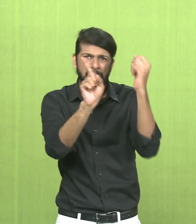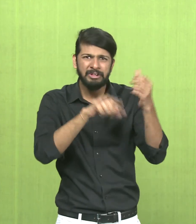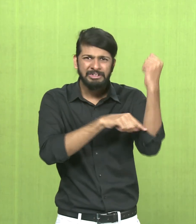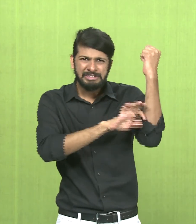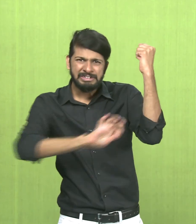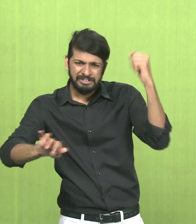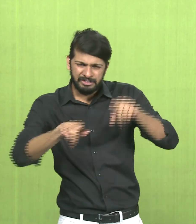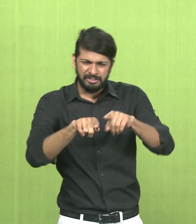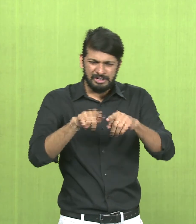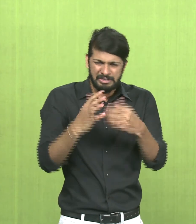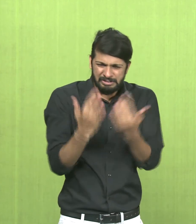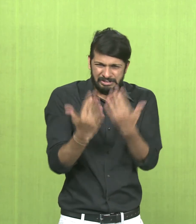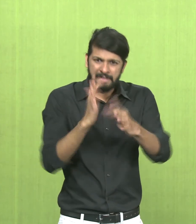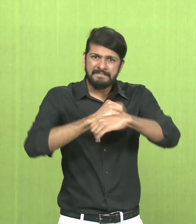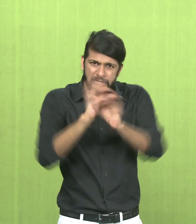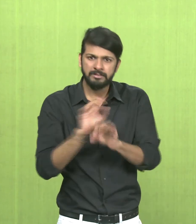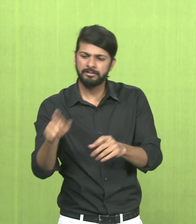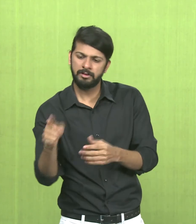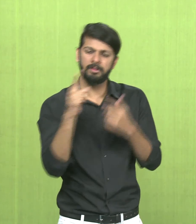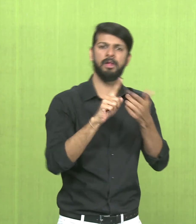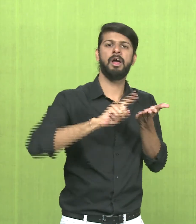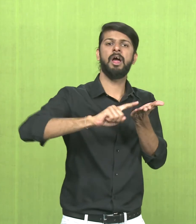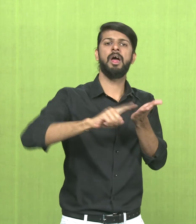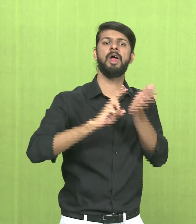the old traditional way